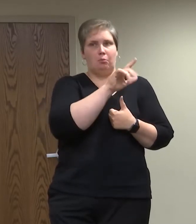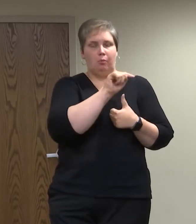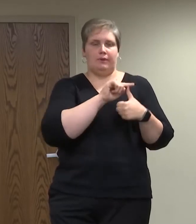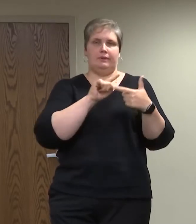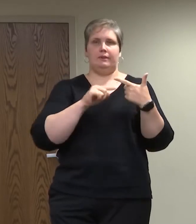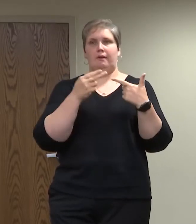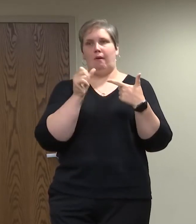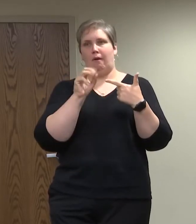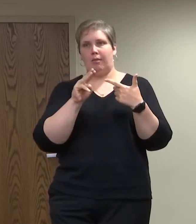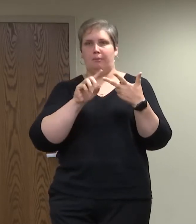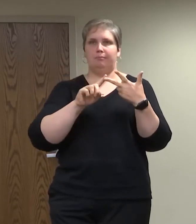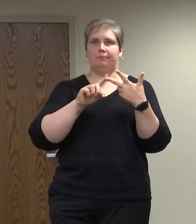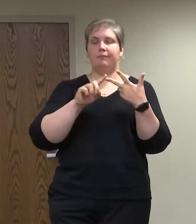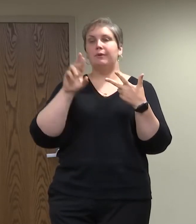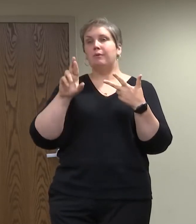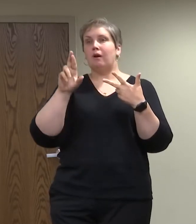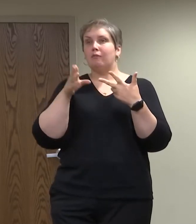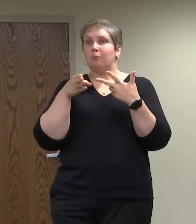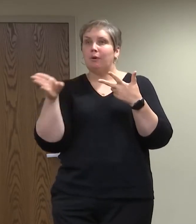Public, or Winnebago.